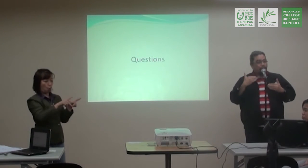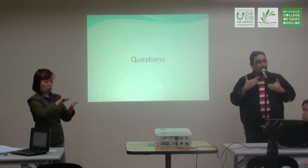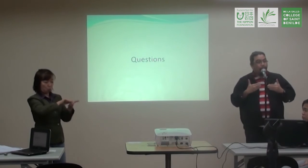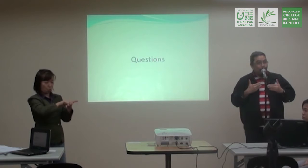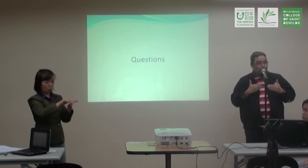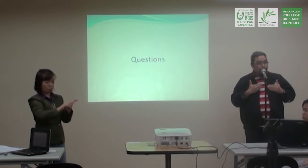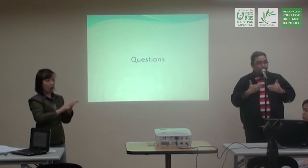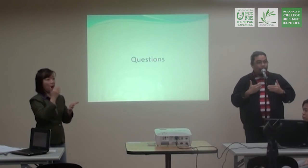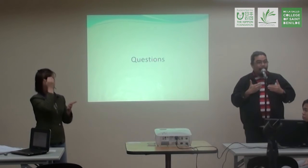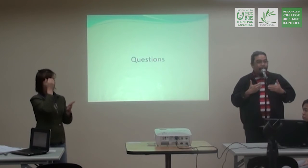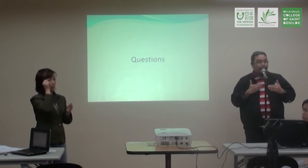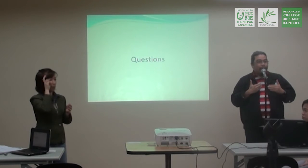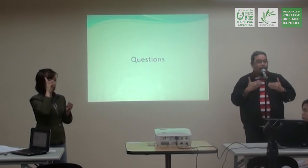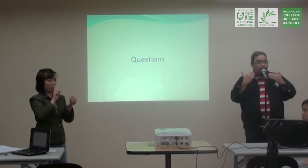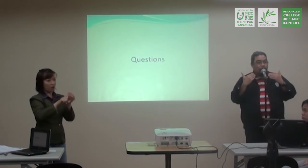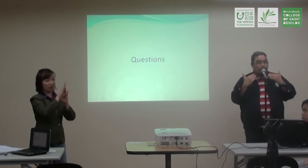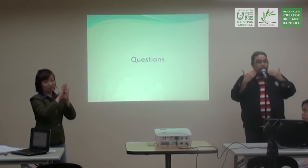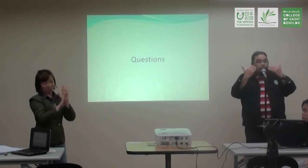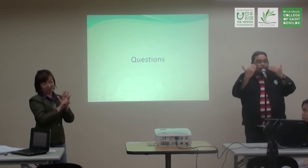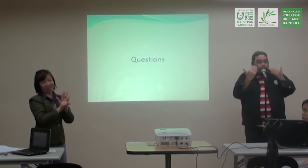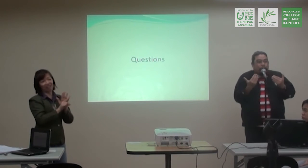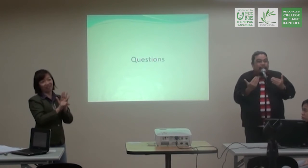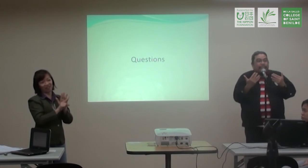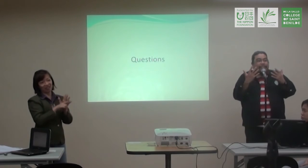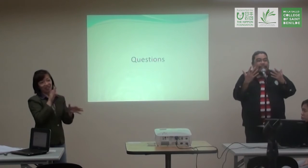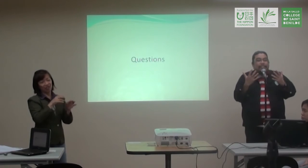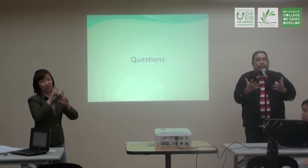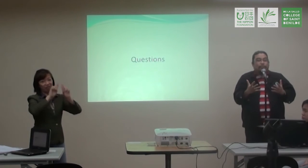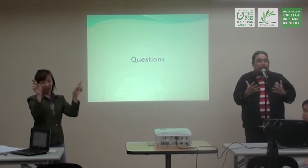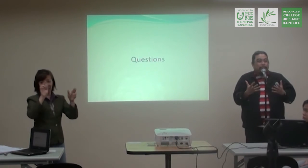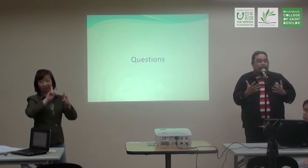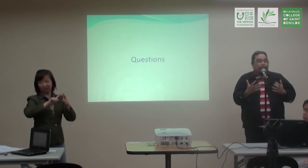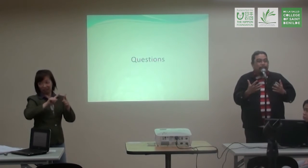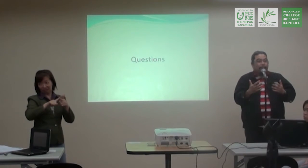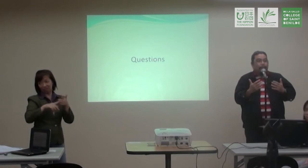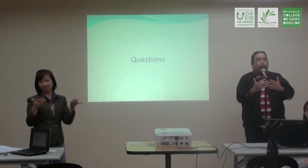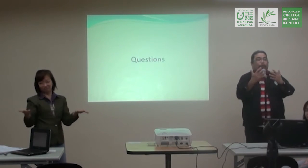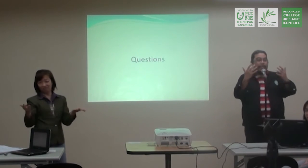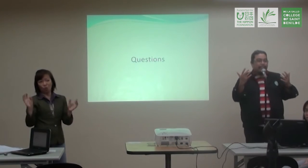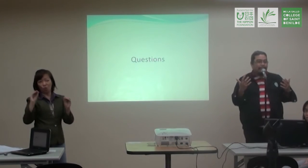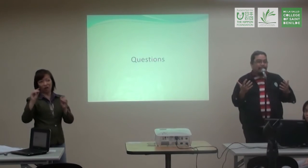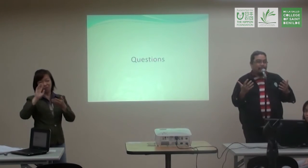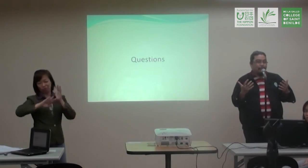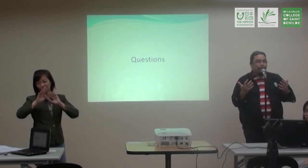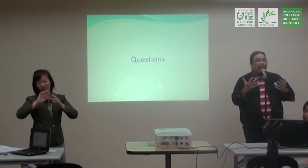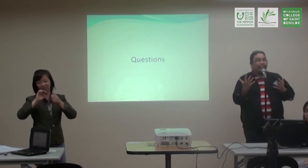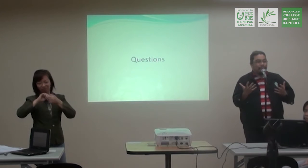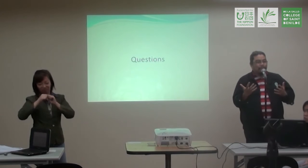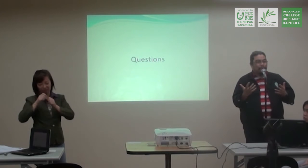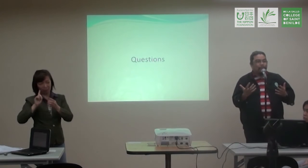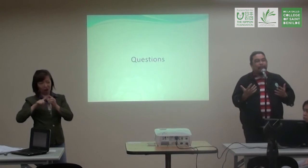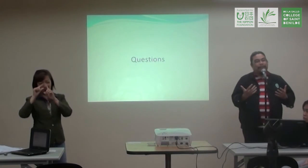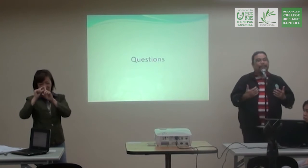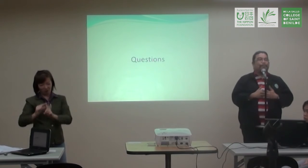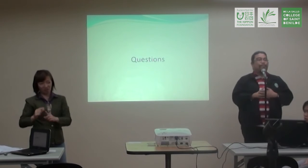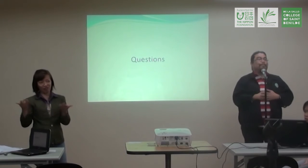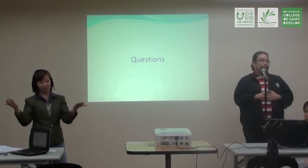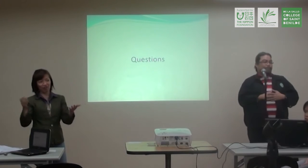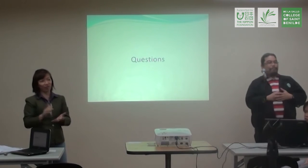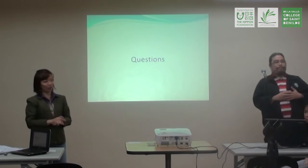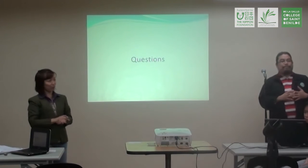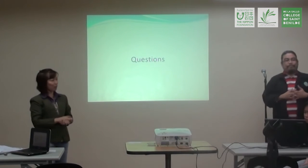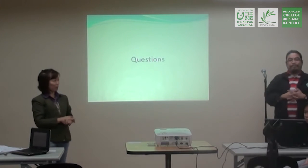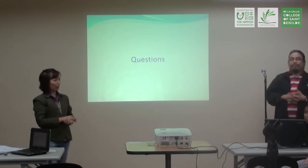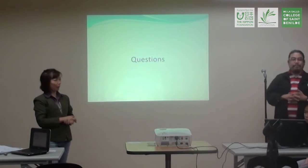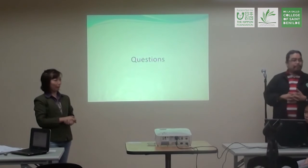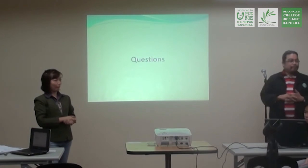do such review, okay, so that when you're ready in that situation, you're already a set of answers prepared.